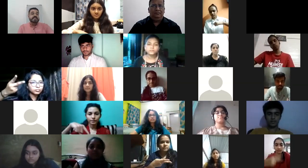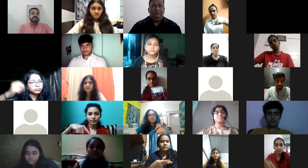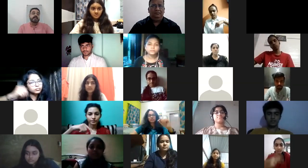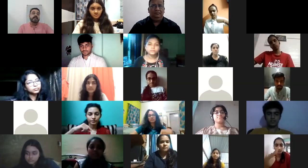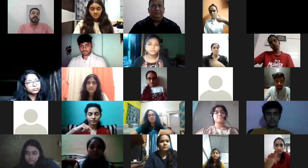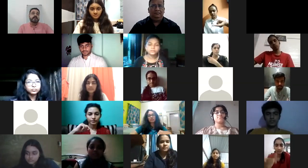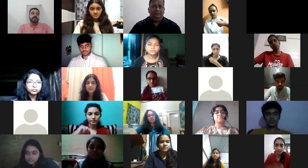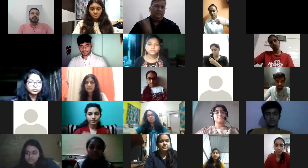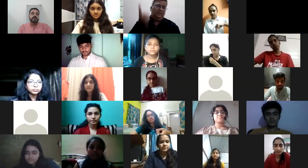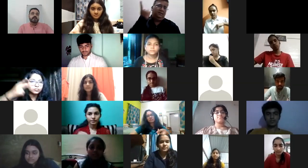Yesterday,